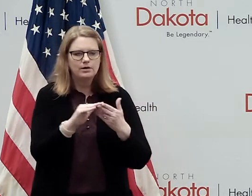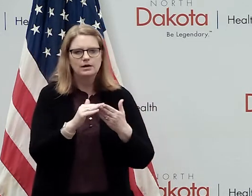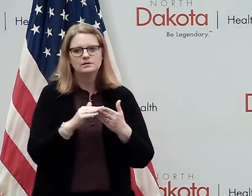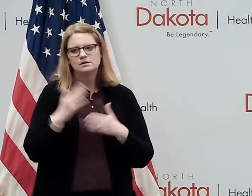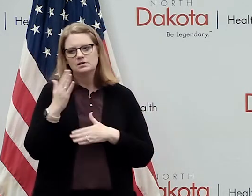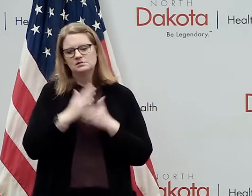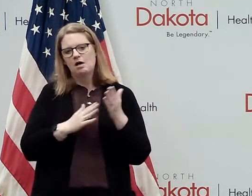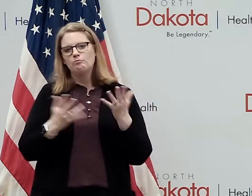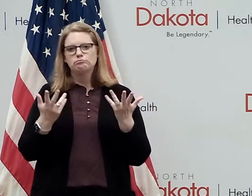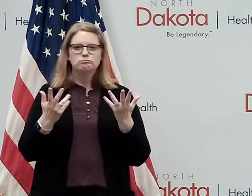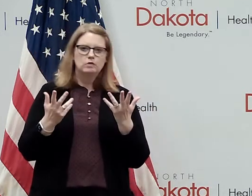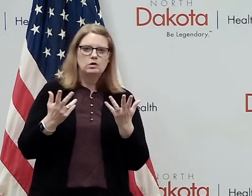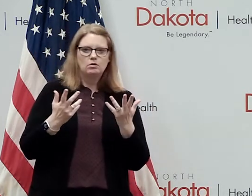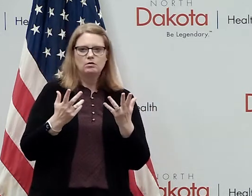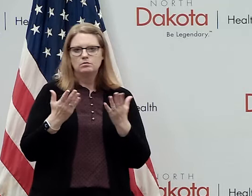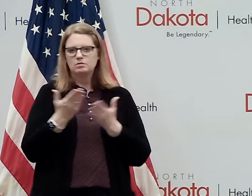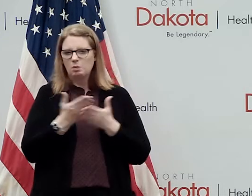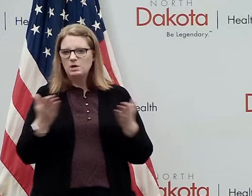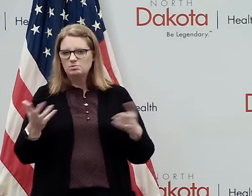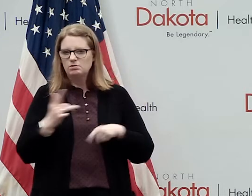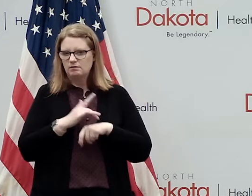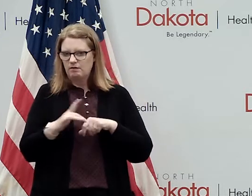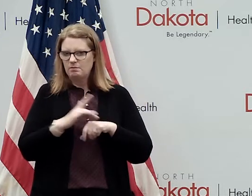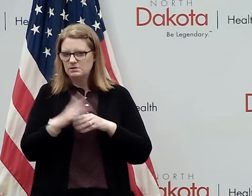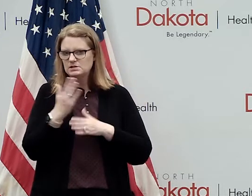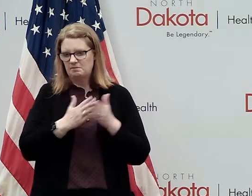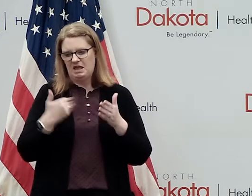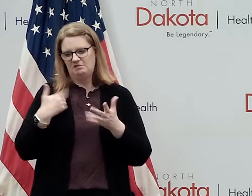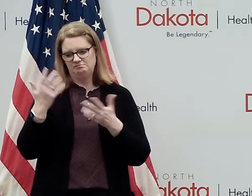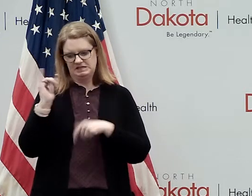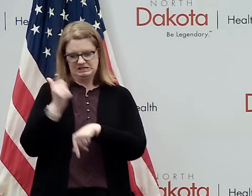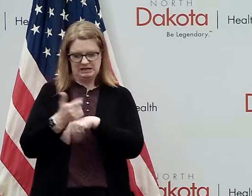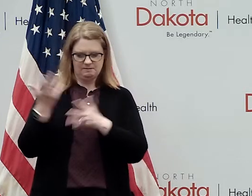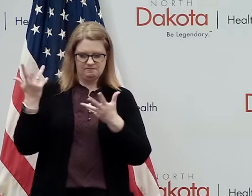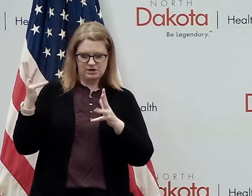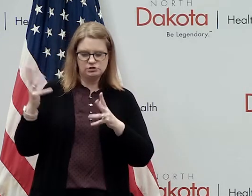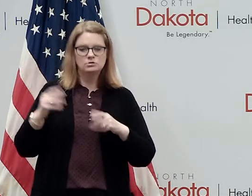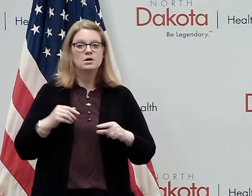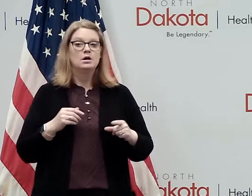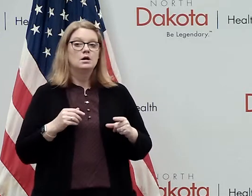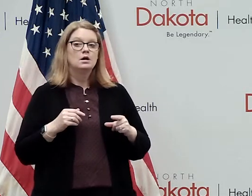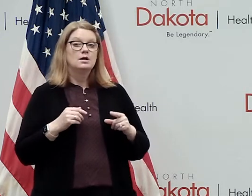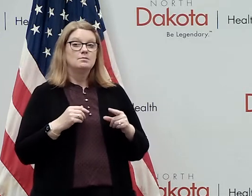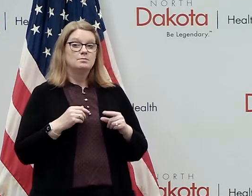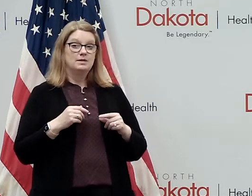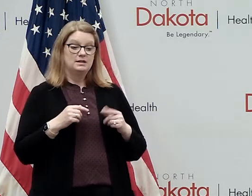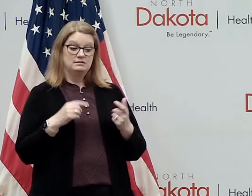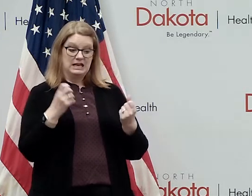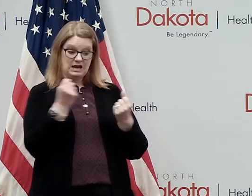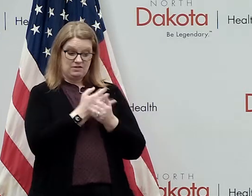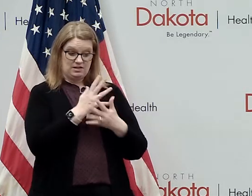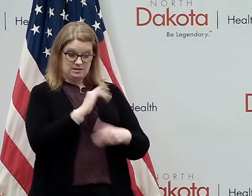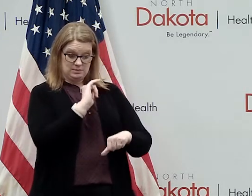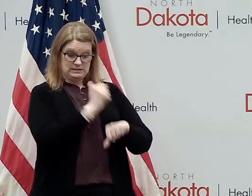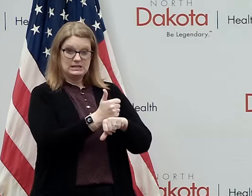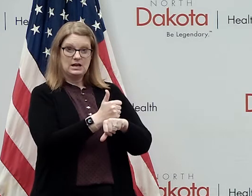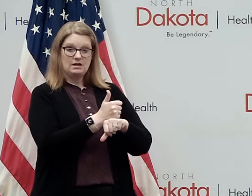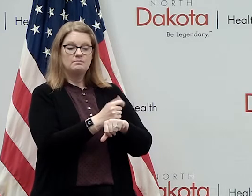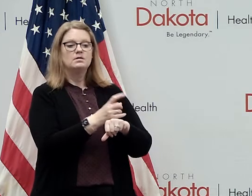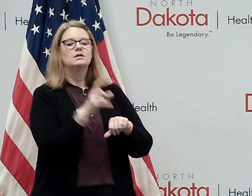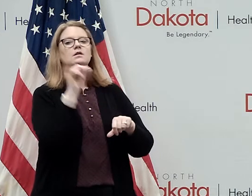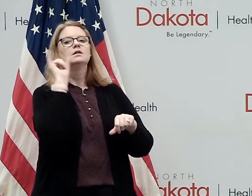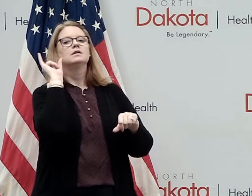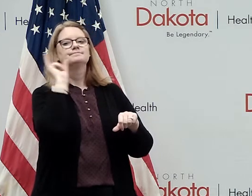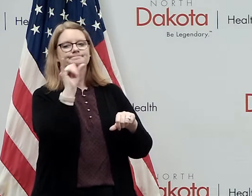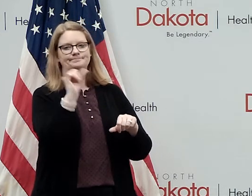mature than others as it relates to the resources that were available. But we are taking all of the infrastructure that we put together, we're taking our lessons learned,